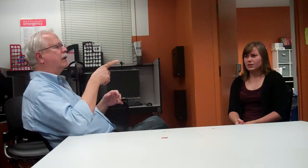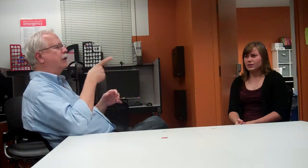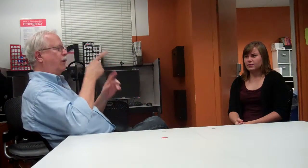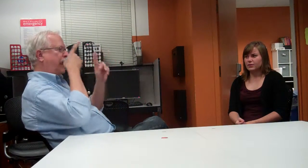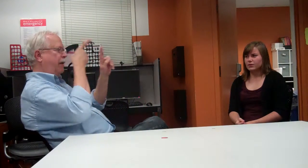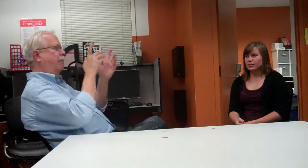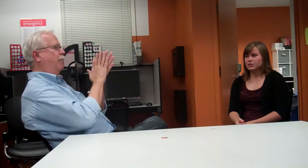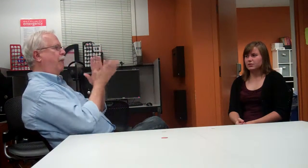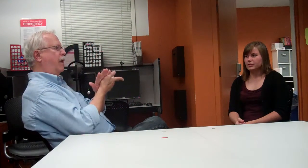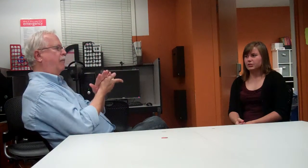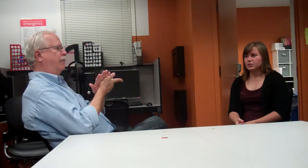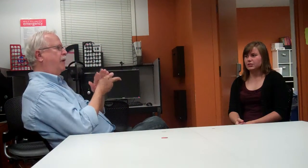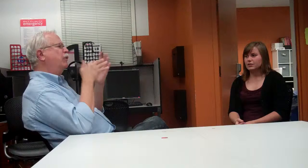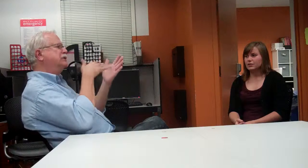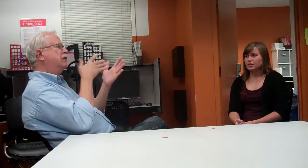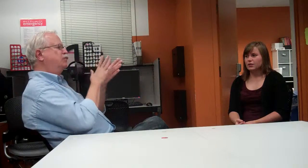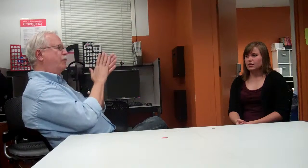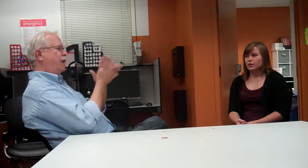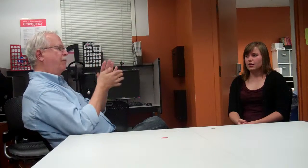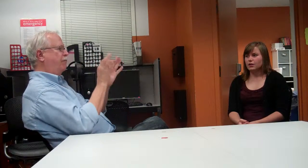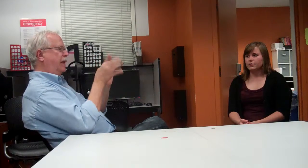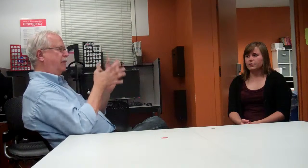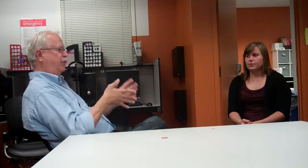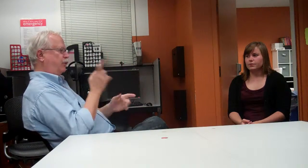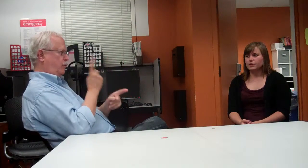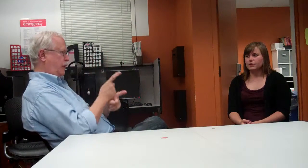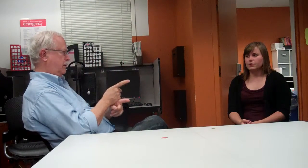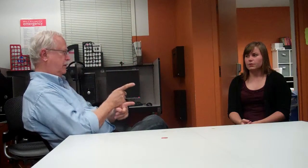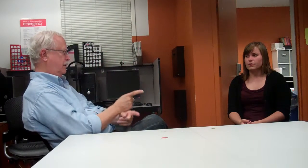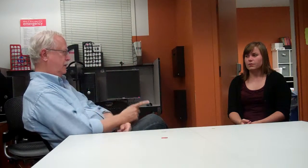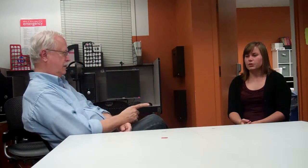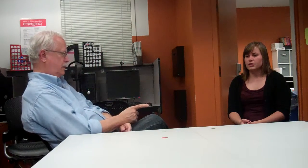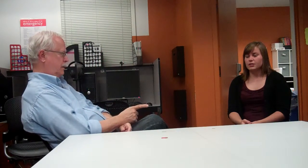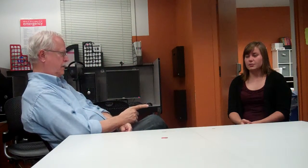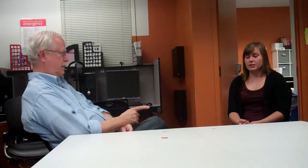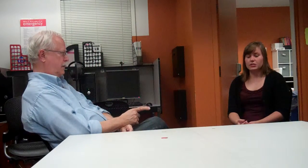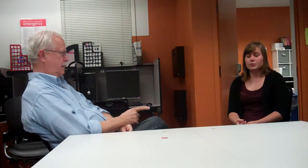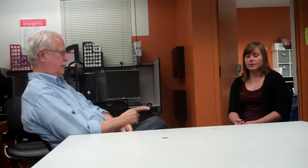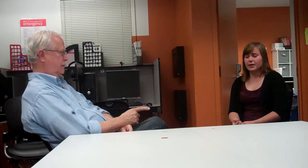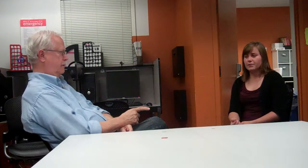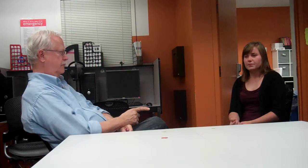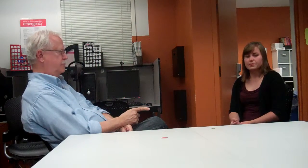Can I ask you a question? Um, you're studying to be an interpreter, right? Right.